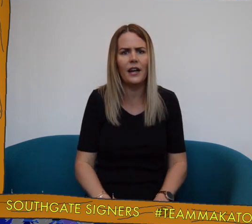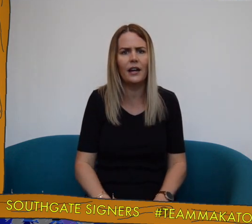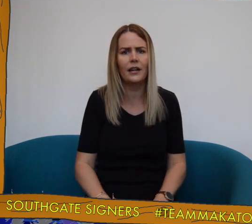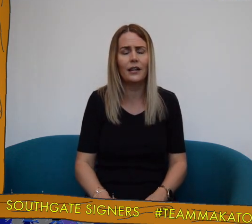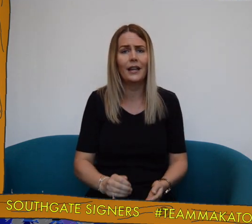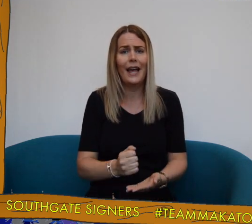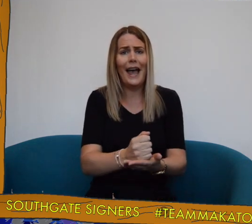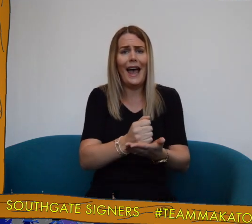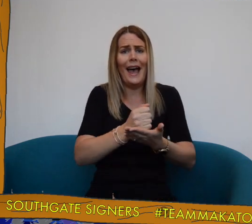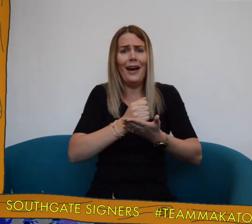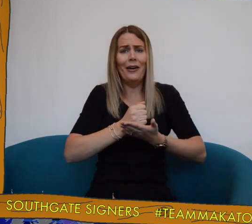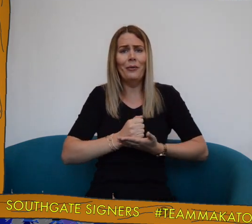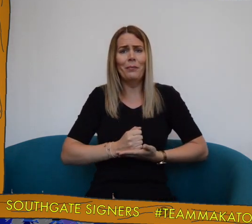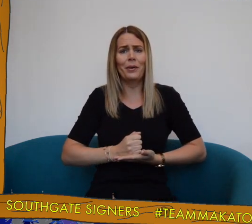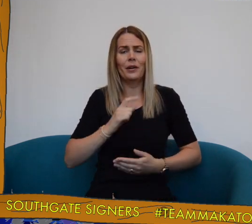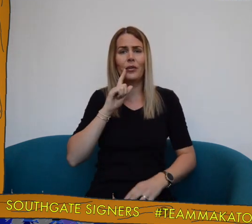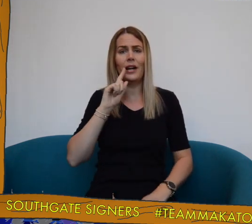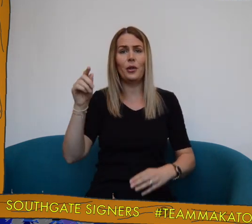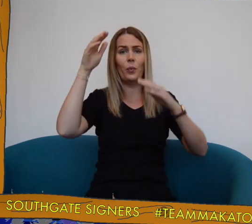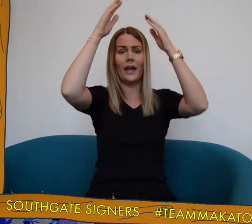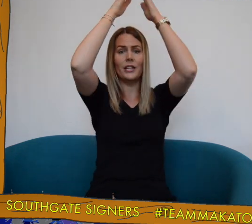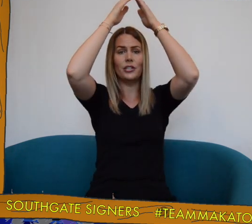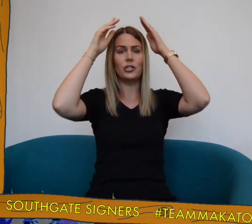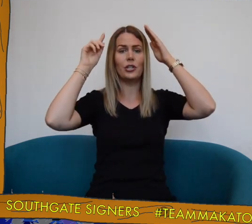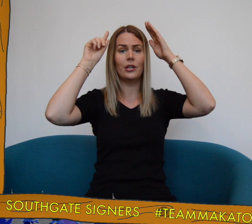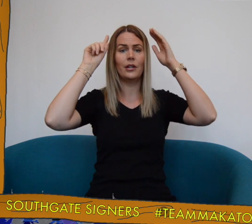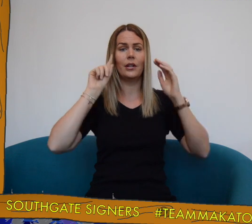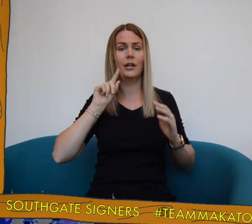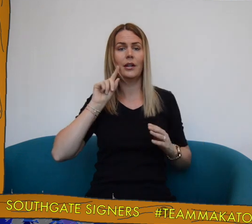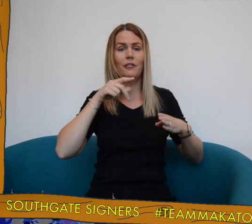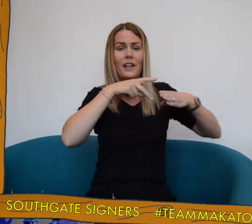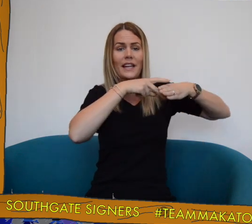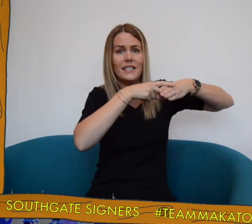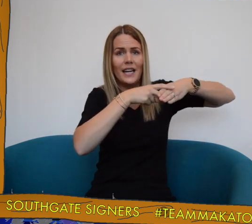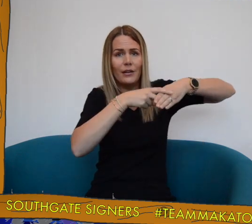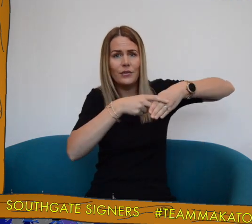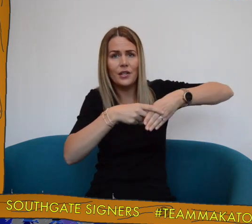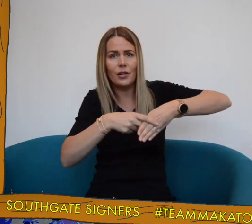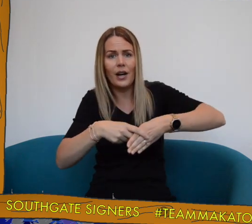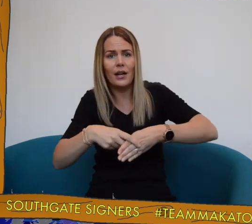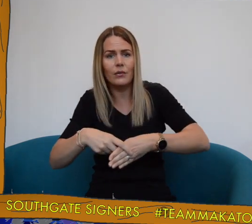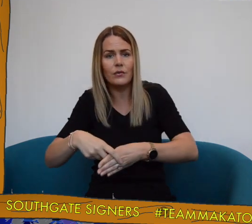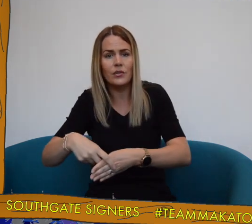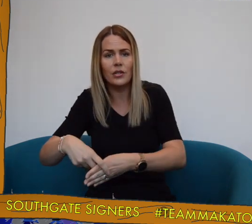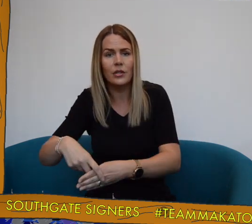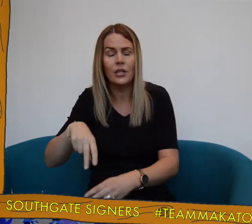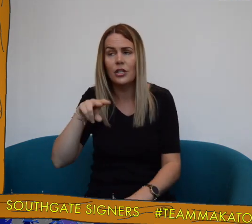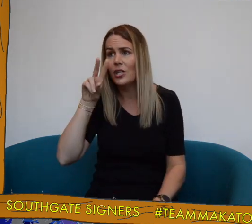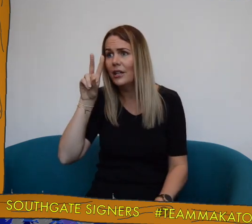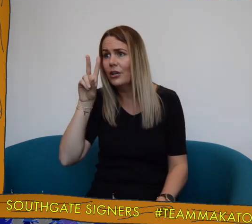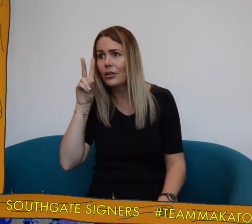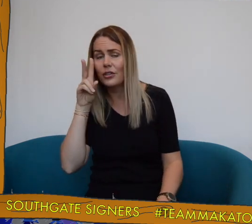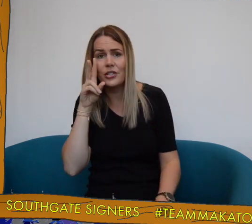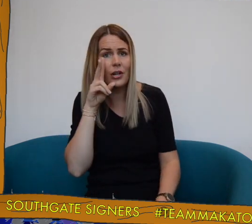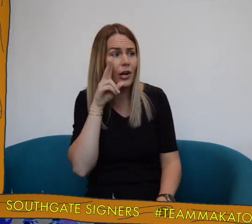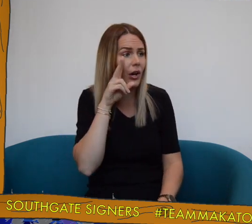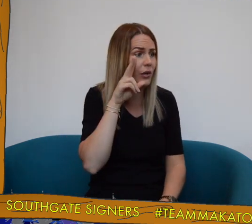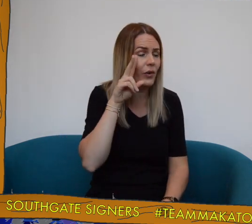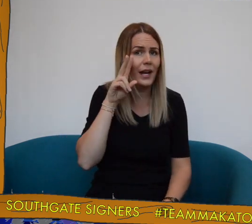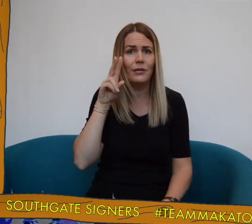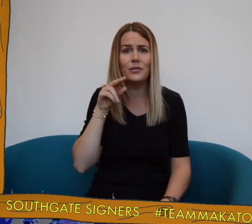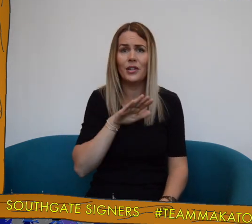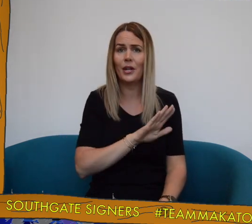fire. Help! cried the witch flying down to the ground. She looked